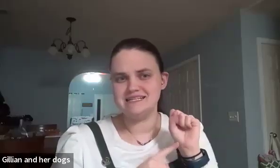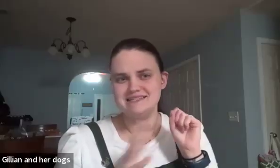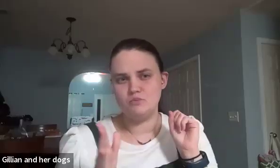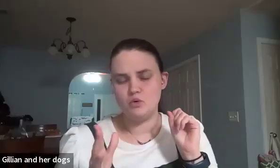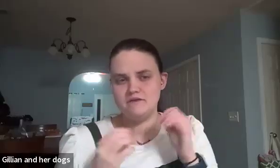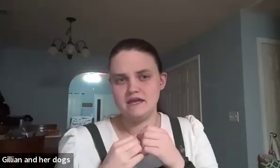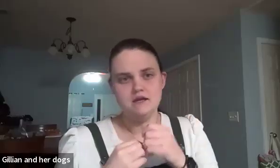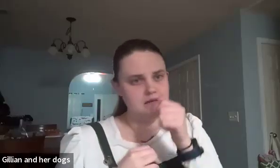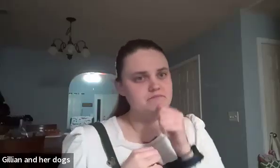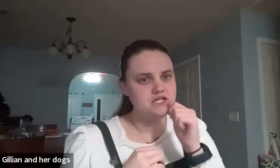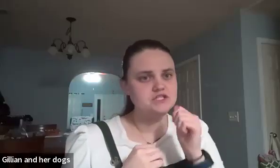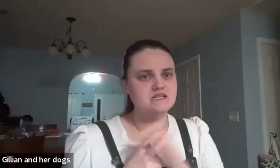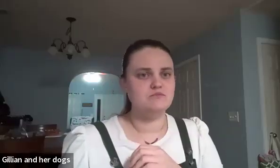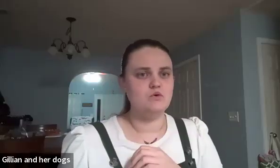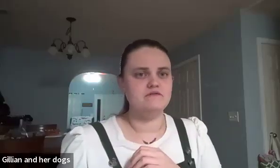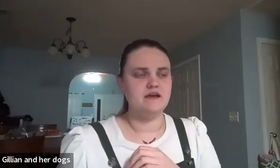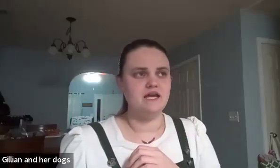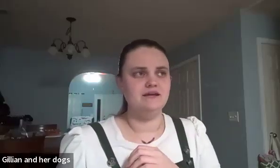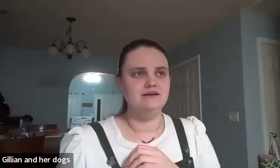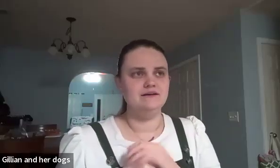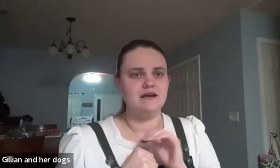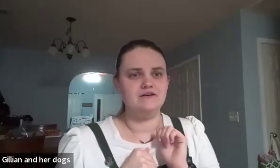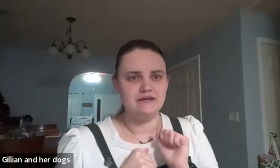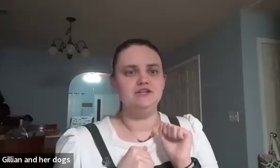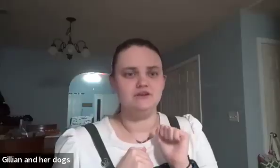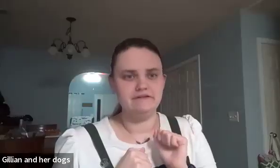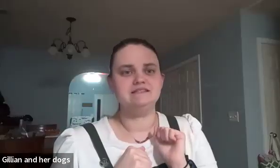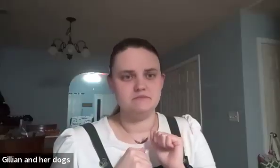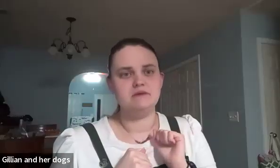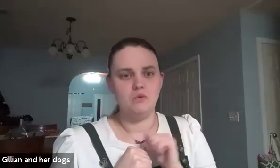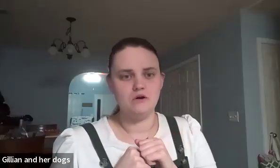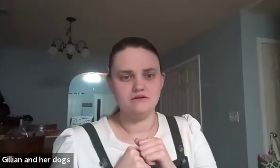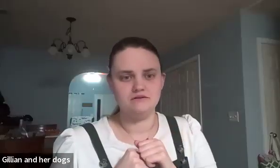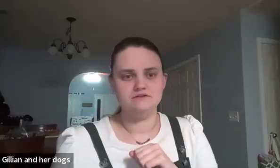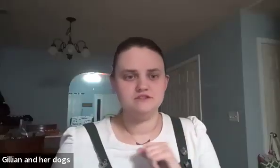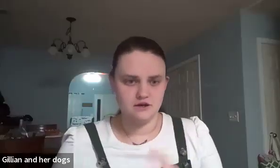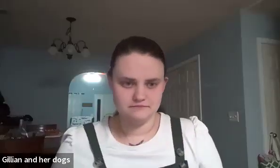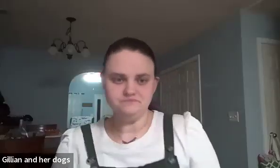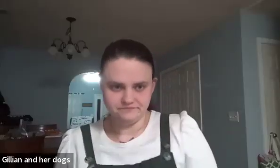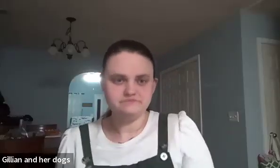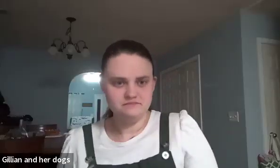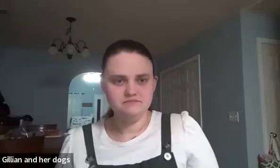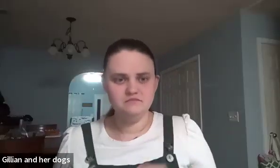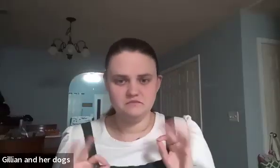see it as more of a impatience as more of a kind of in your face a bit more. So,